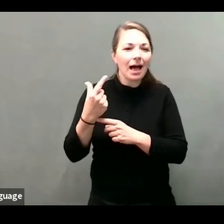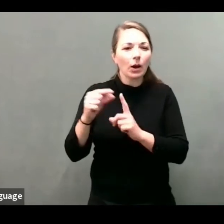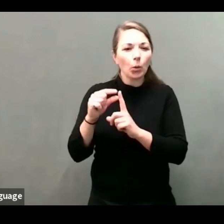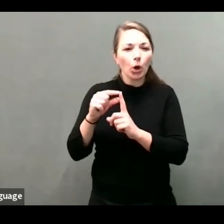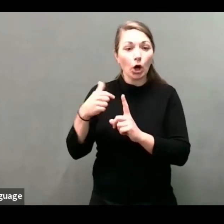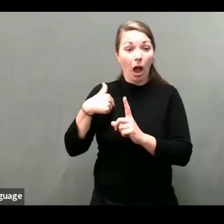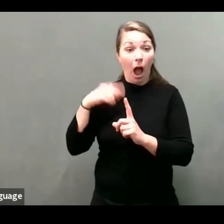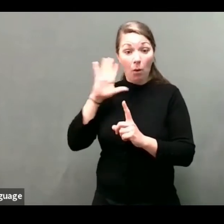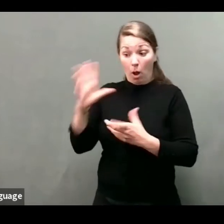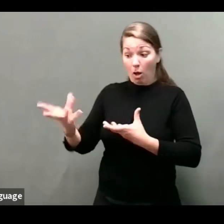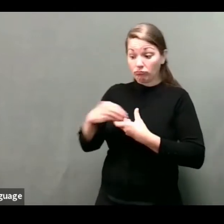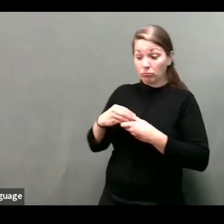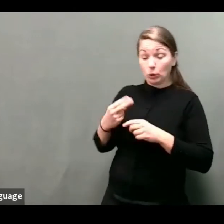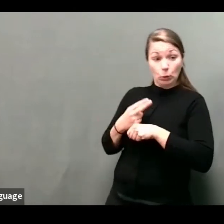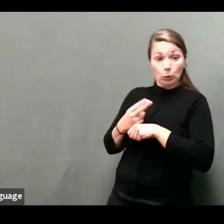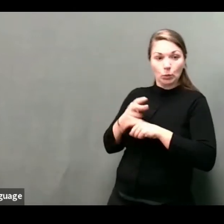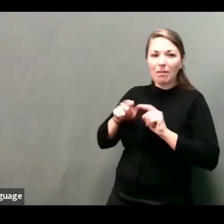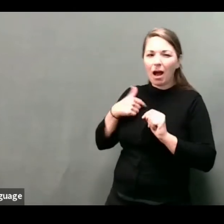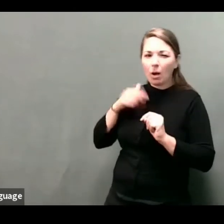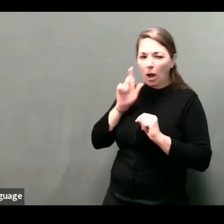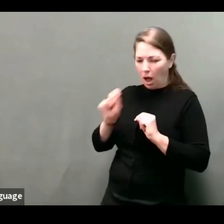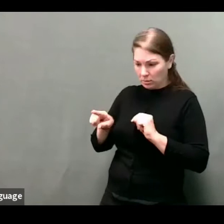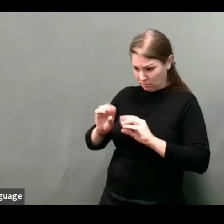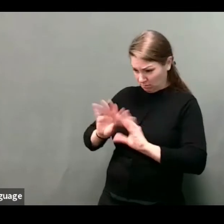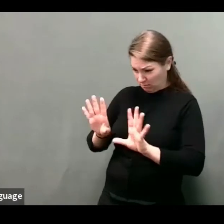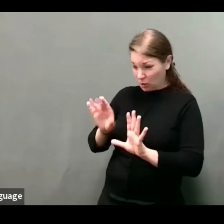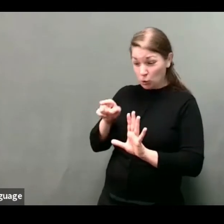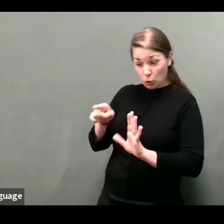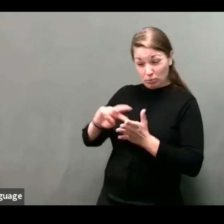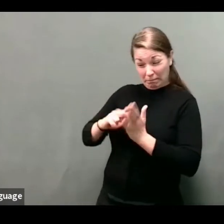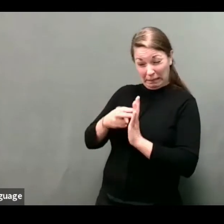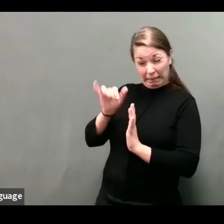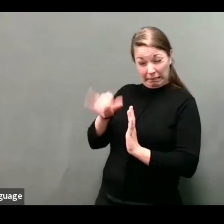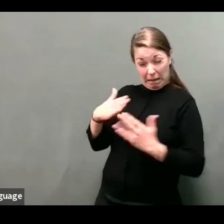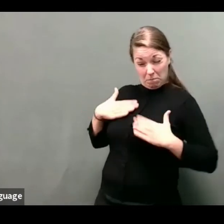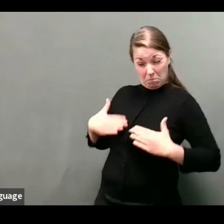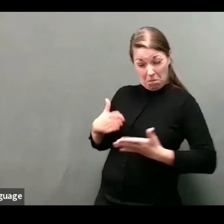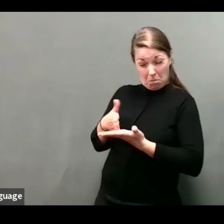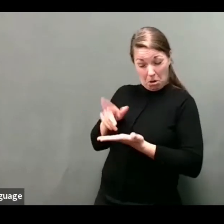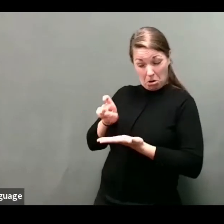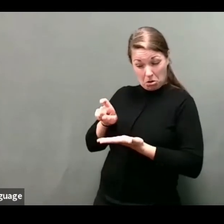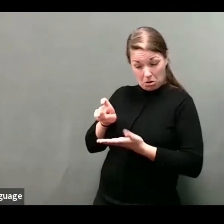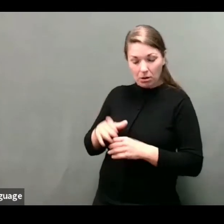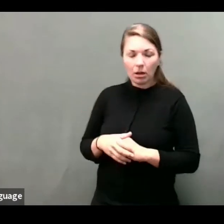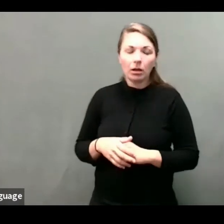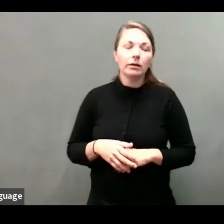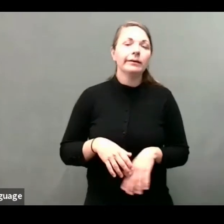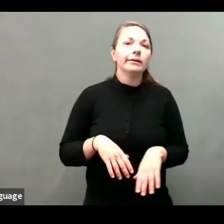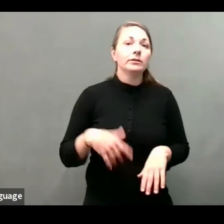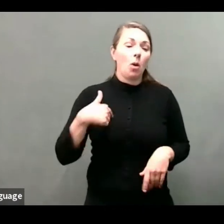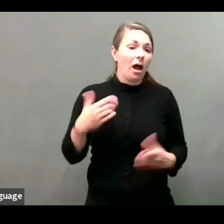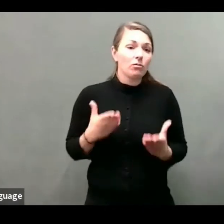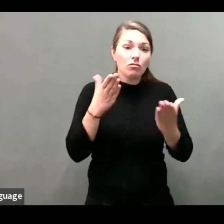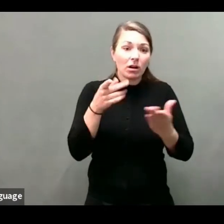just being prepared for that piece of this kind of advocacy, doing a little bit of practice. When in doubt, fake it till you make